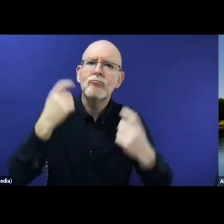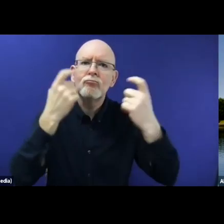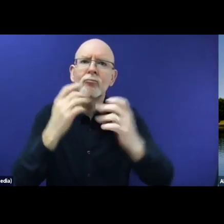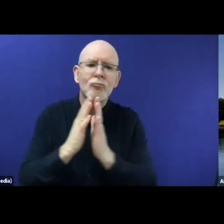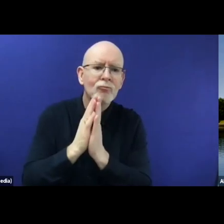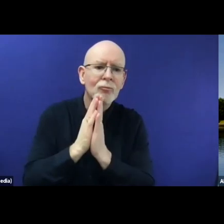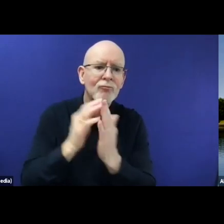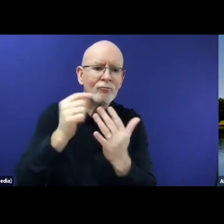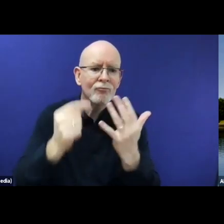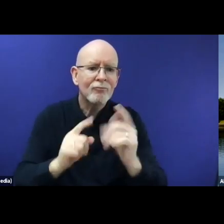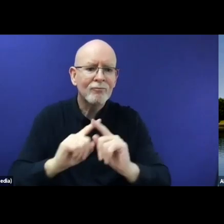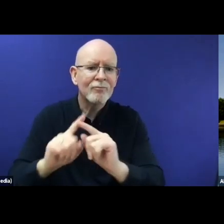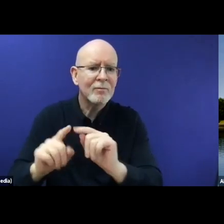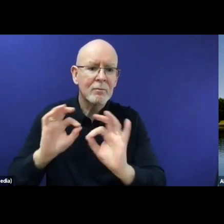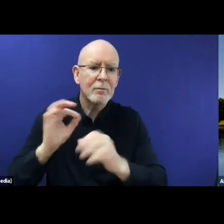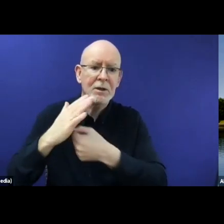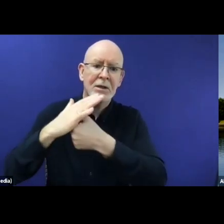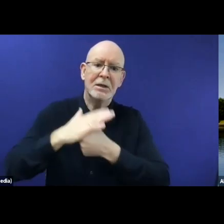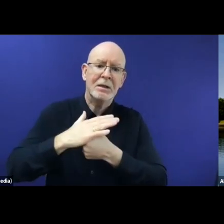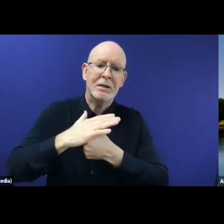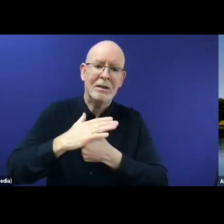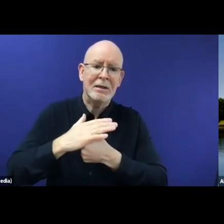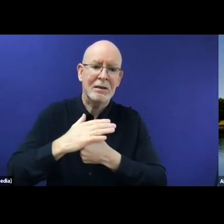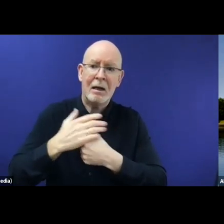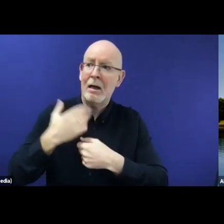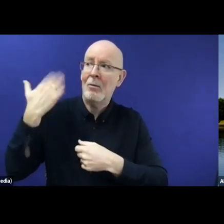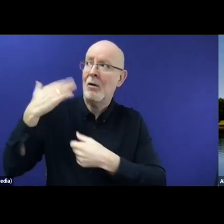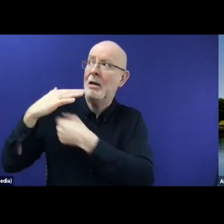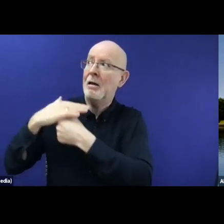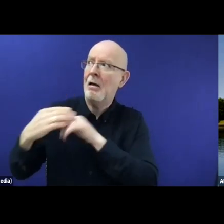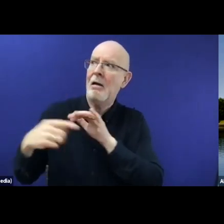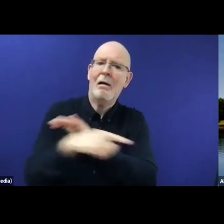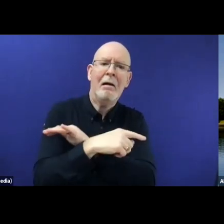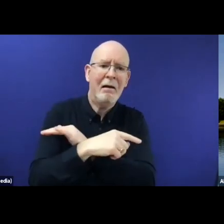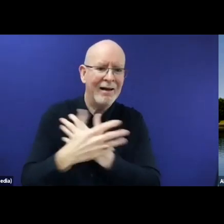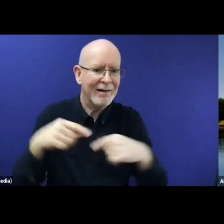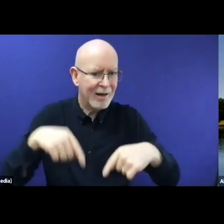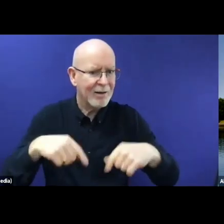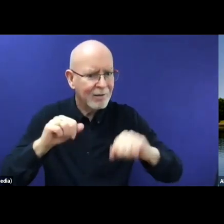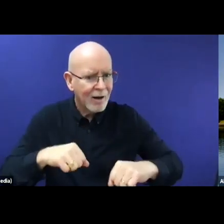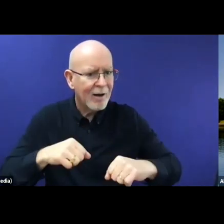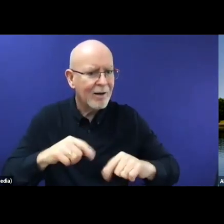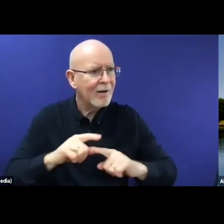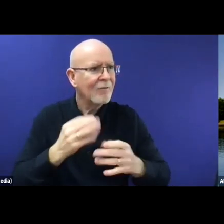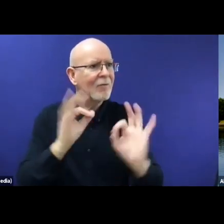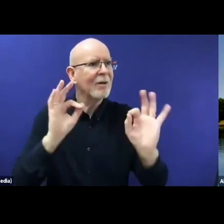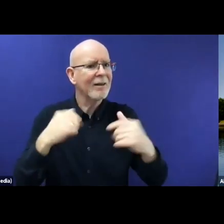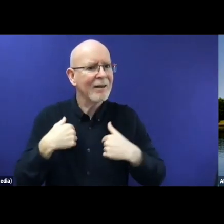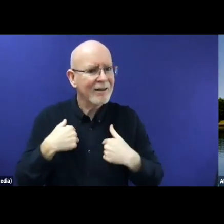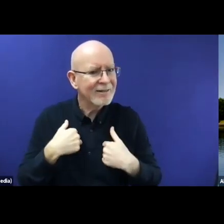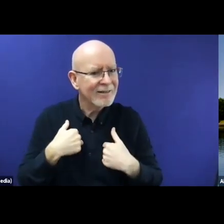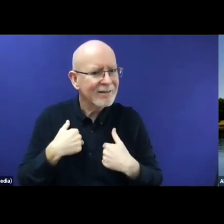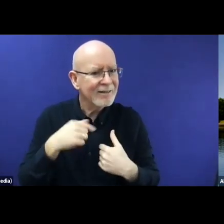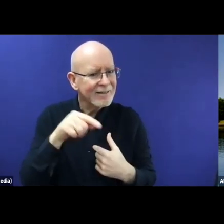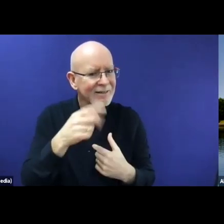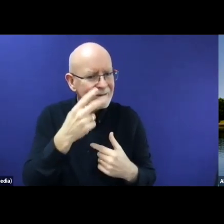after the Easter Sunday bombing 2 years back, I visited and met with a number of refugees from Pakistan and the Middle East